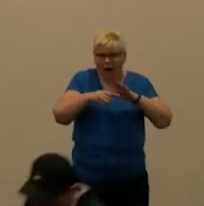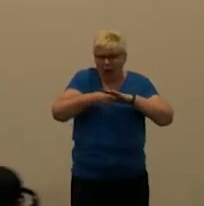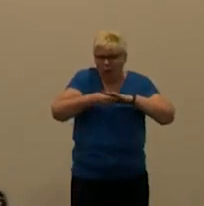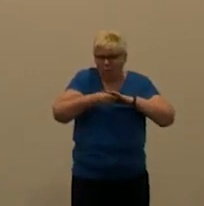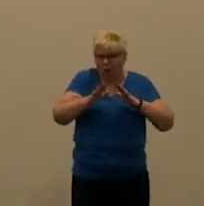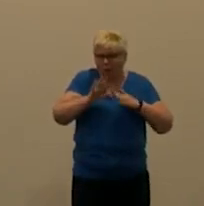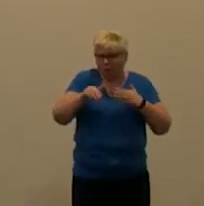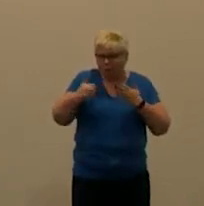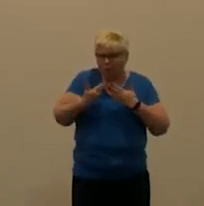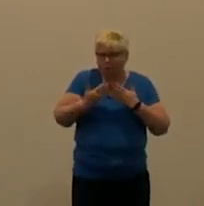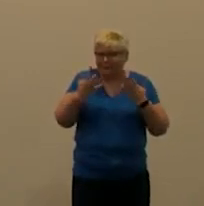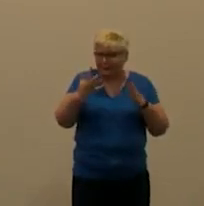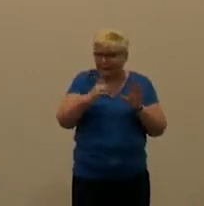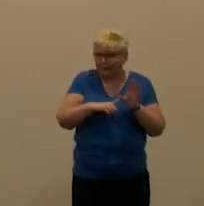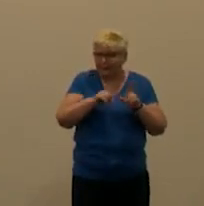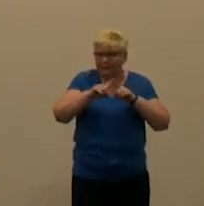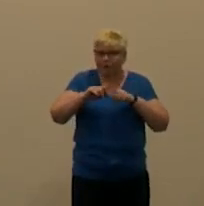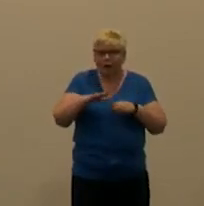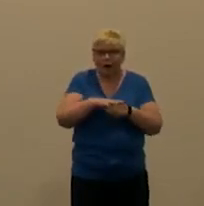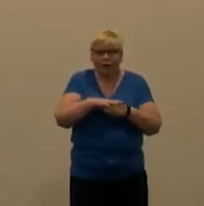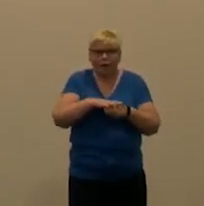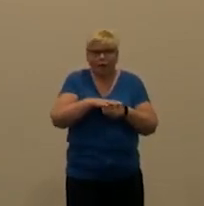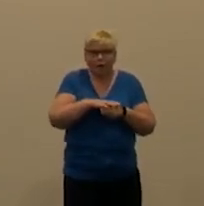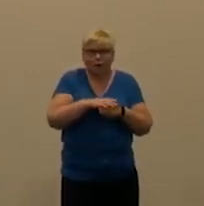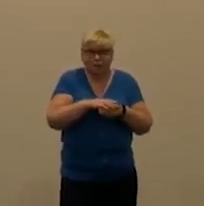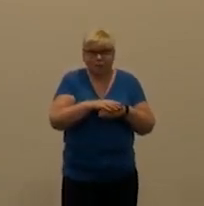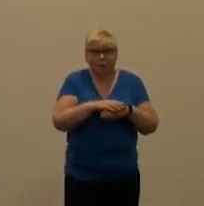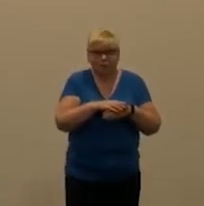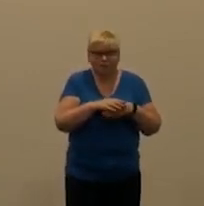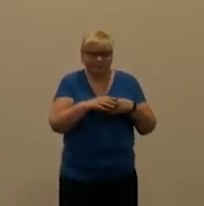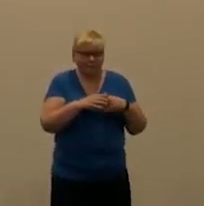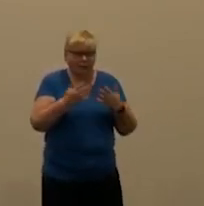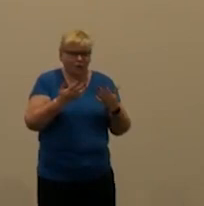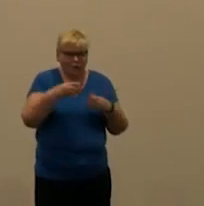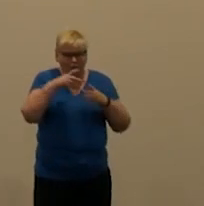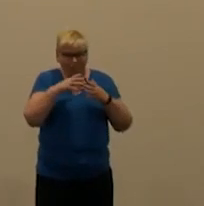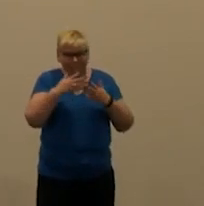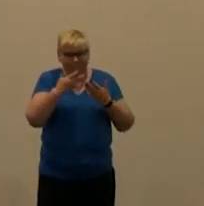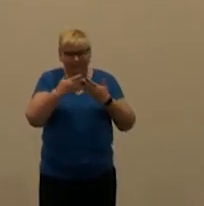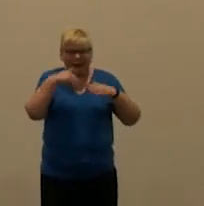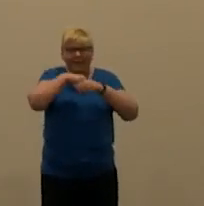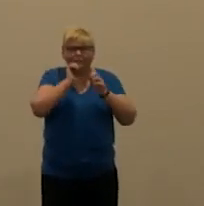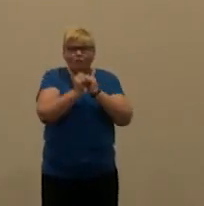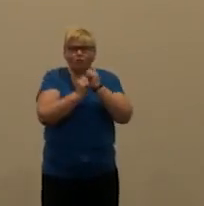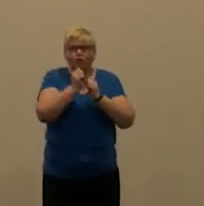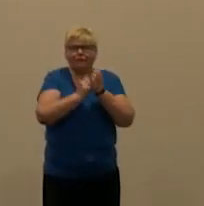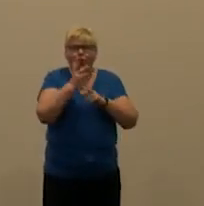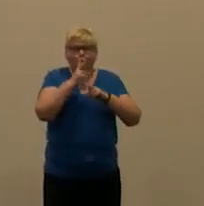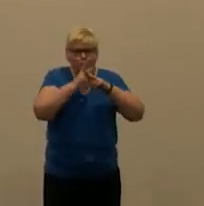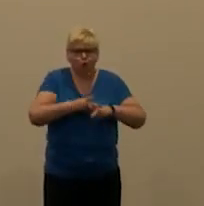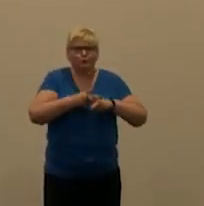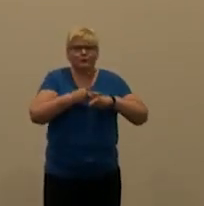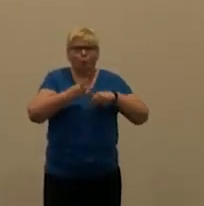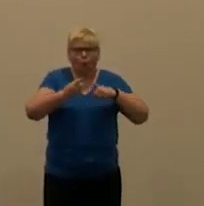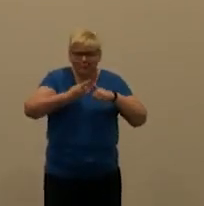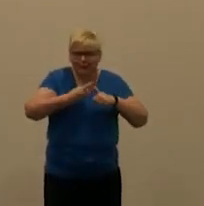years in different areas. So I'm specialized into the classic infrastructure as well in security,